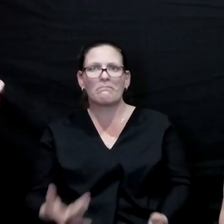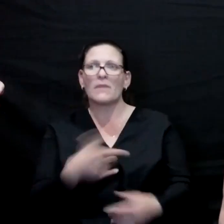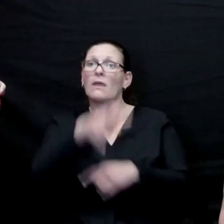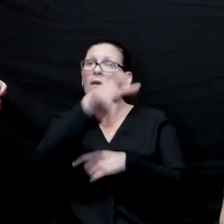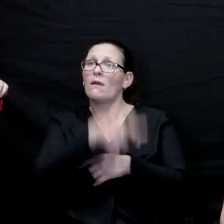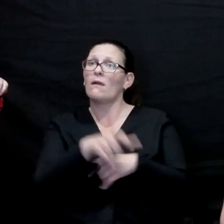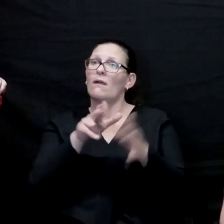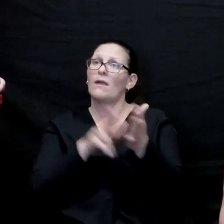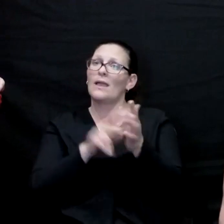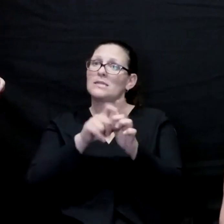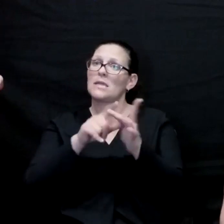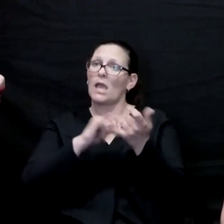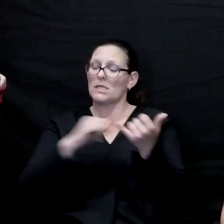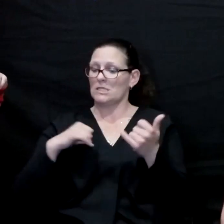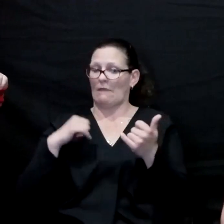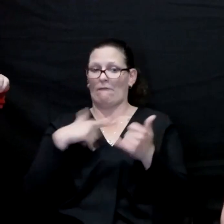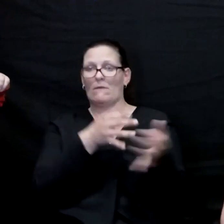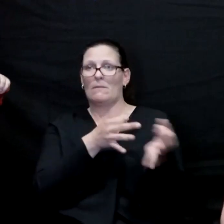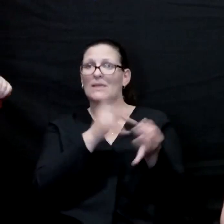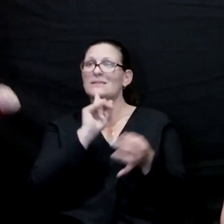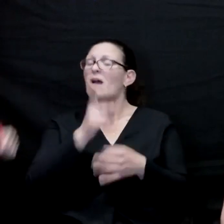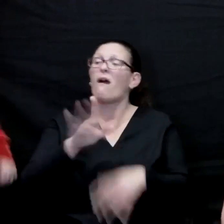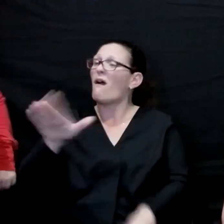we'll have the meeting with pen and paper.